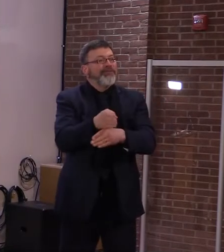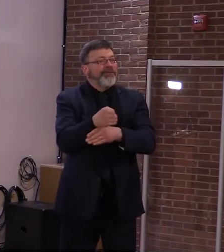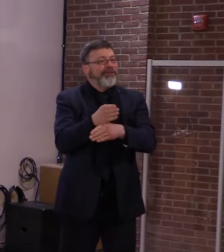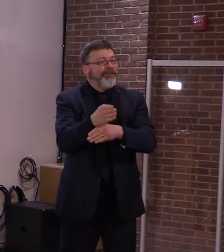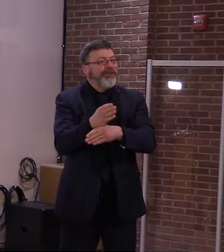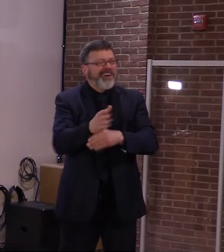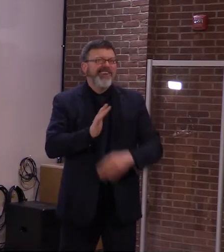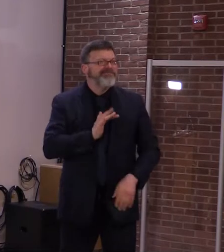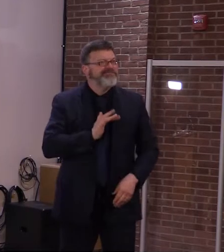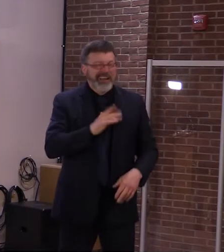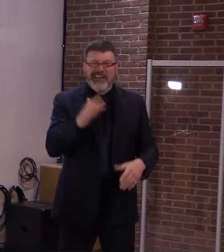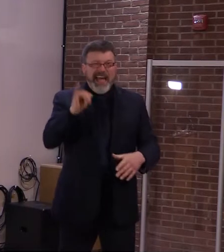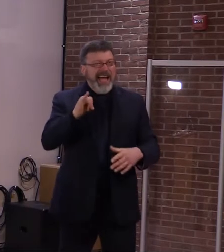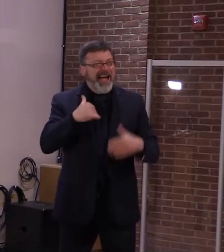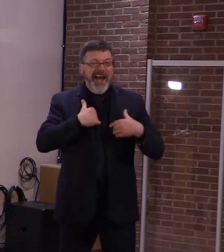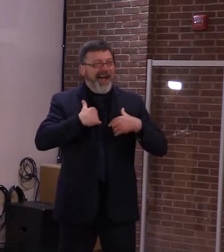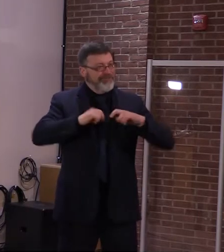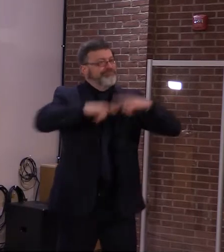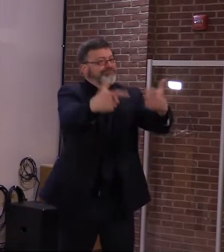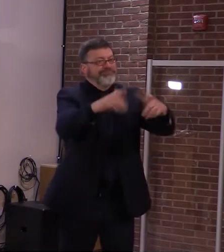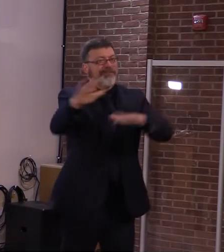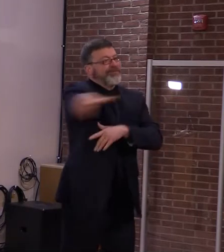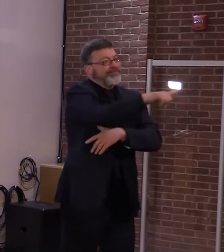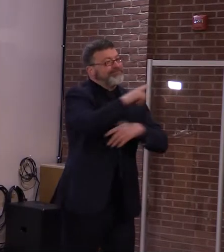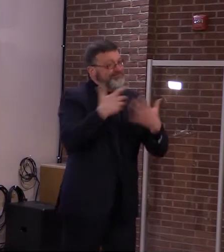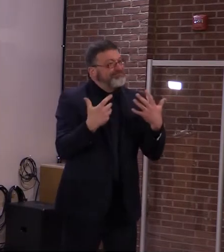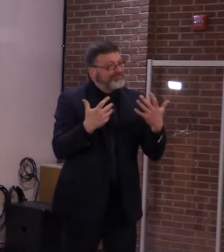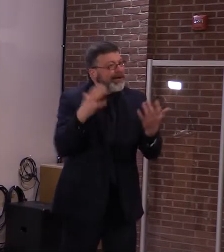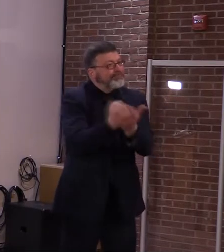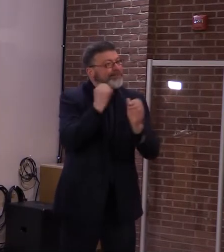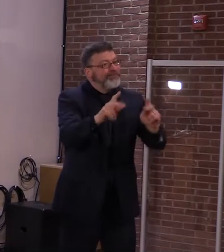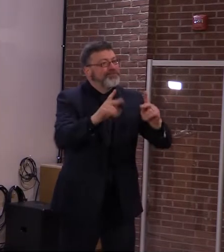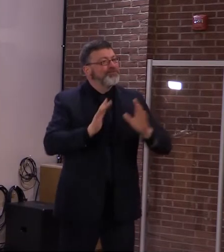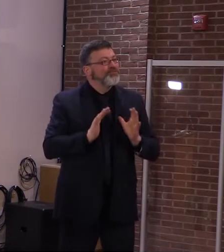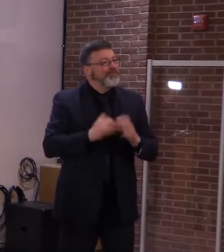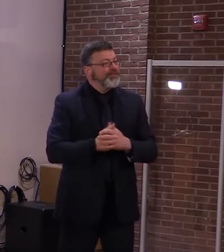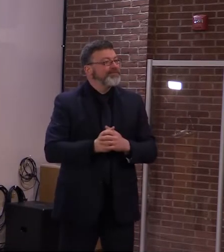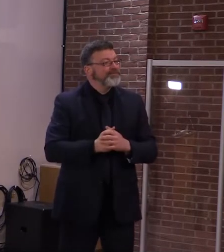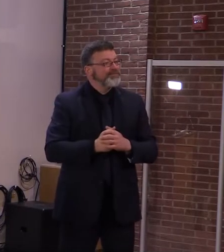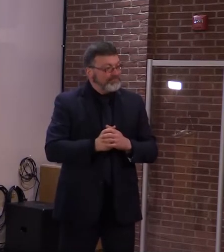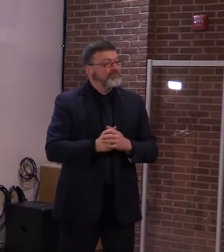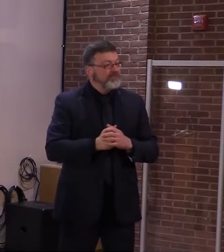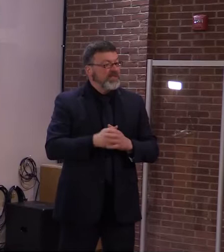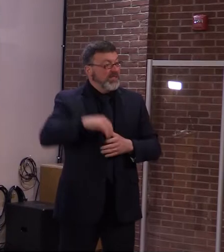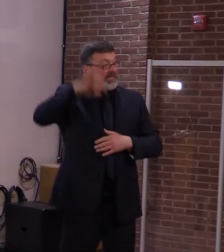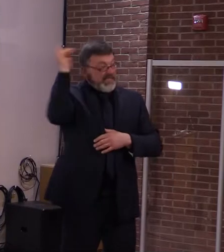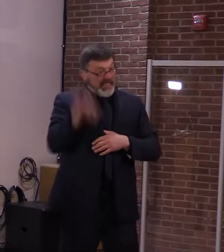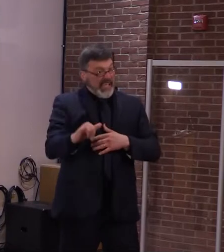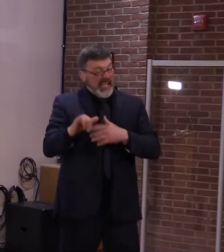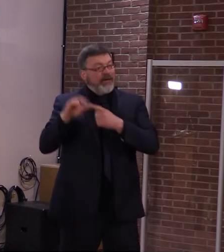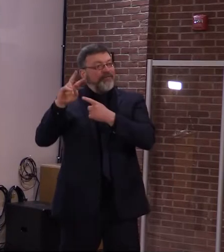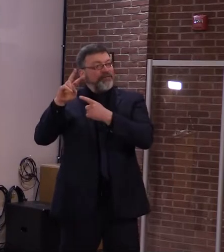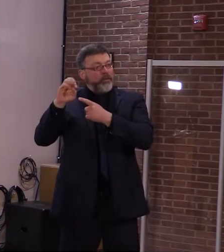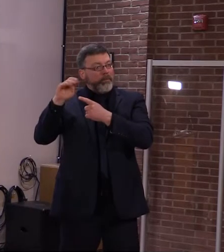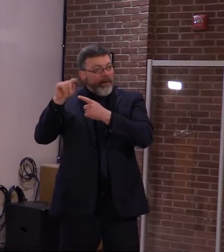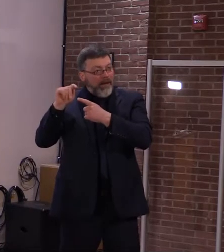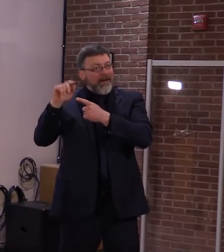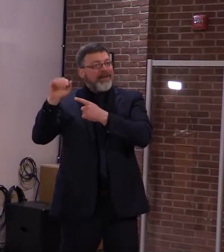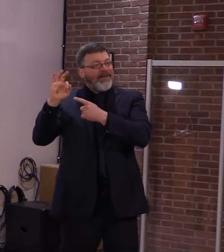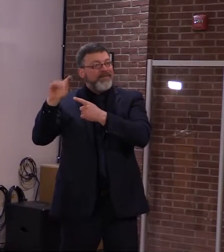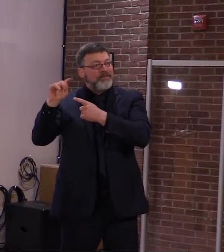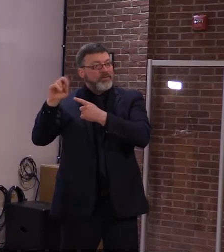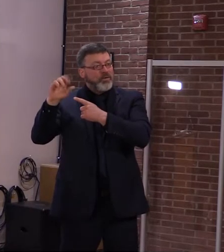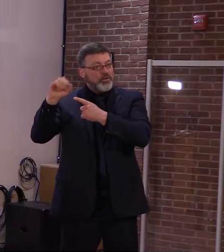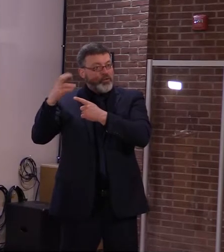vermontafterschool.org. Lastly, ACCD will issue our full summer camp guidance within the next 24 to 48